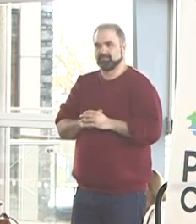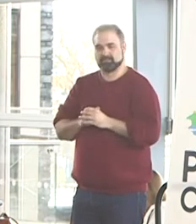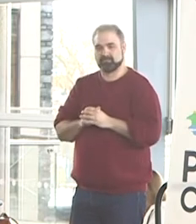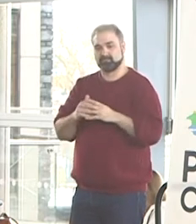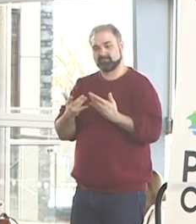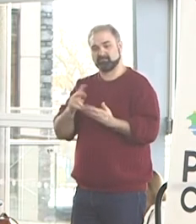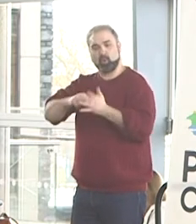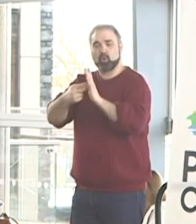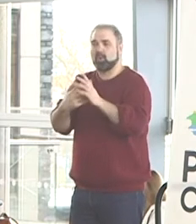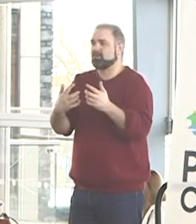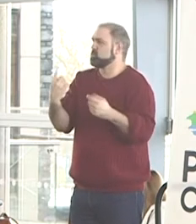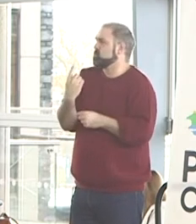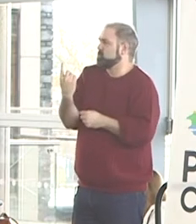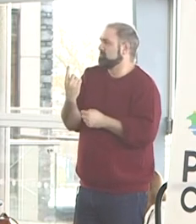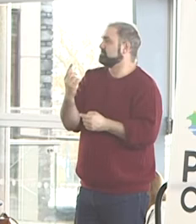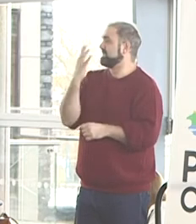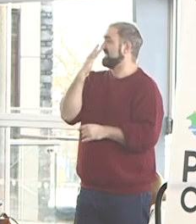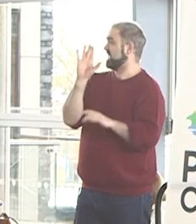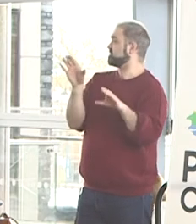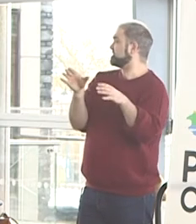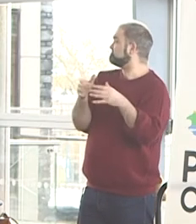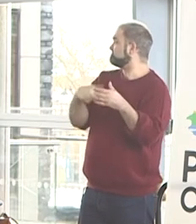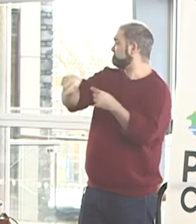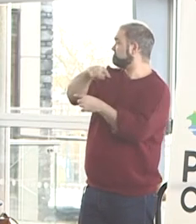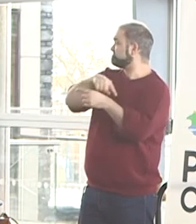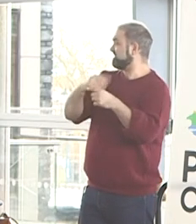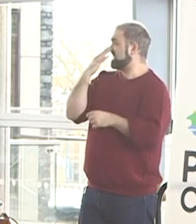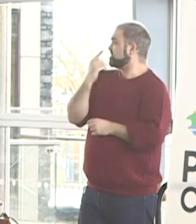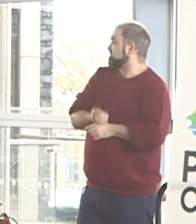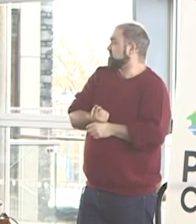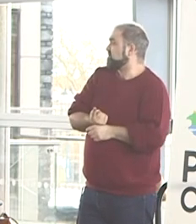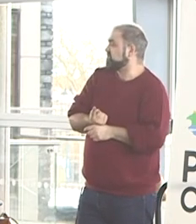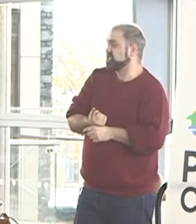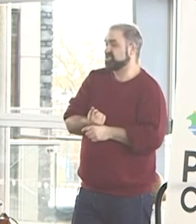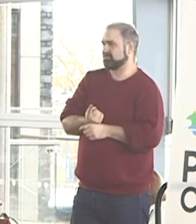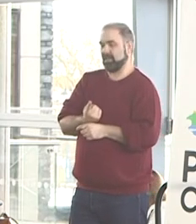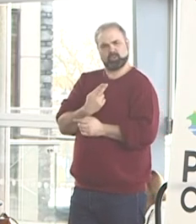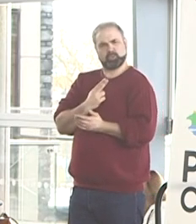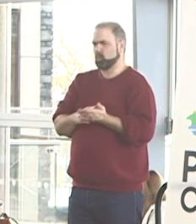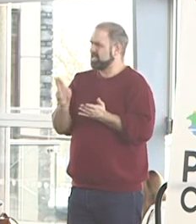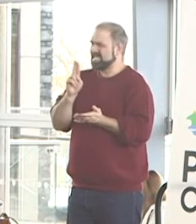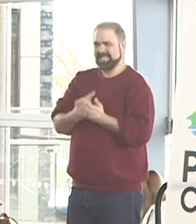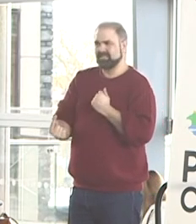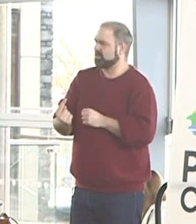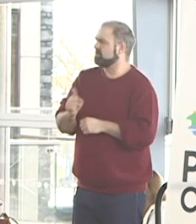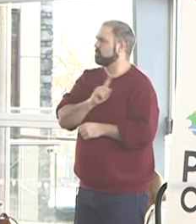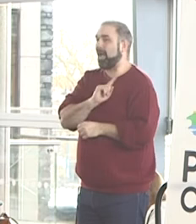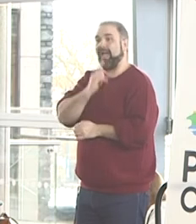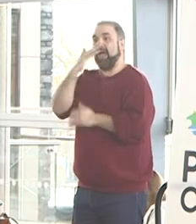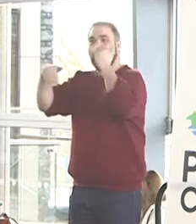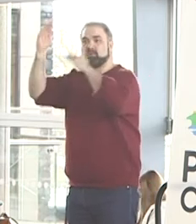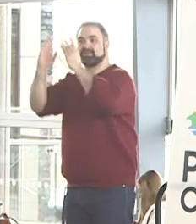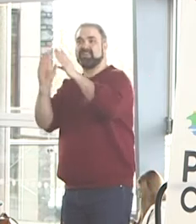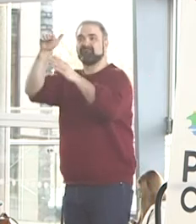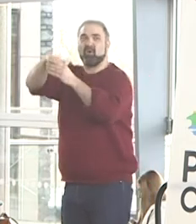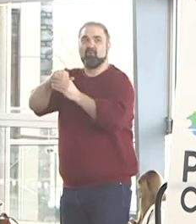It was organised by teenagers, which was a kind of unique thing. Because had adults been involved, then they might have